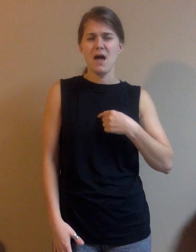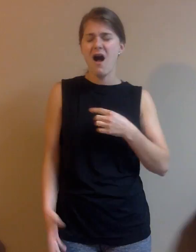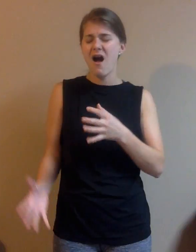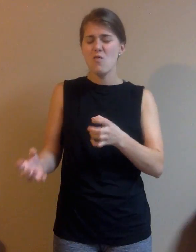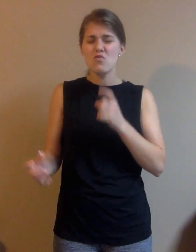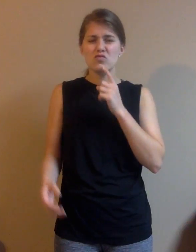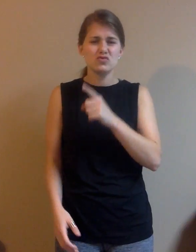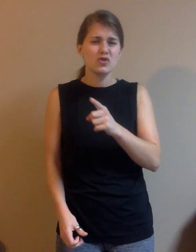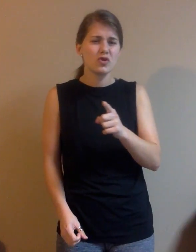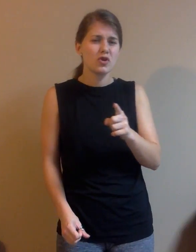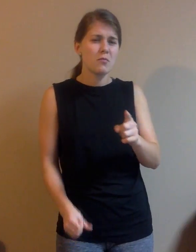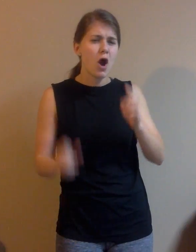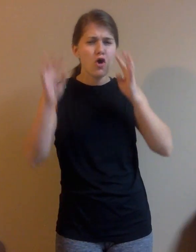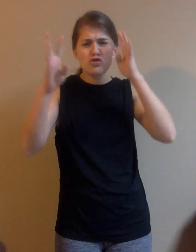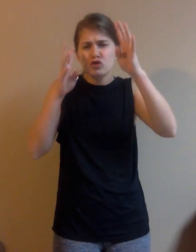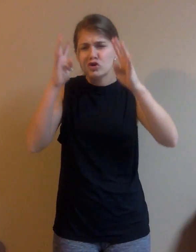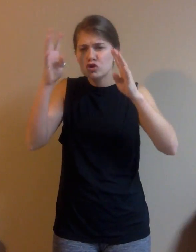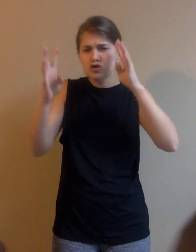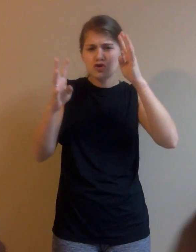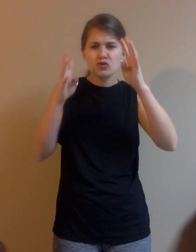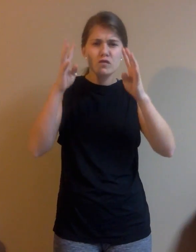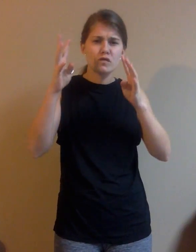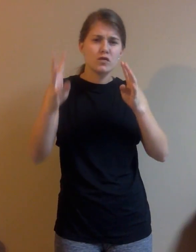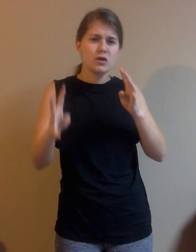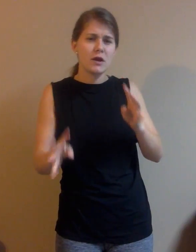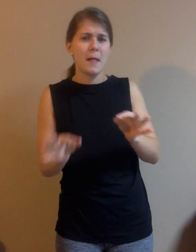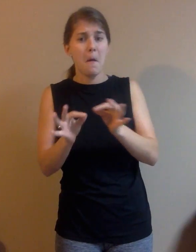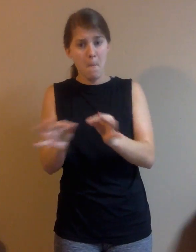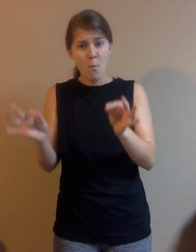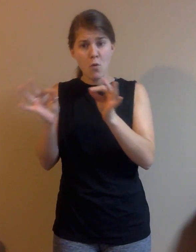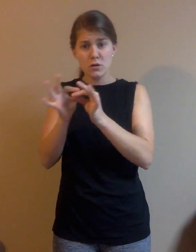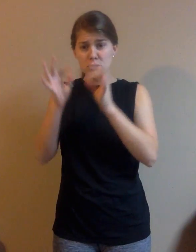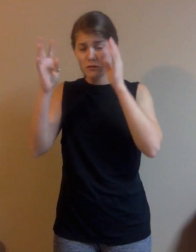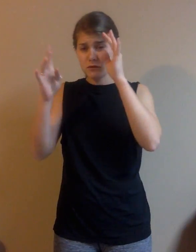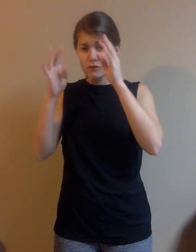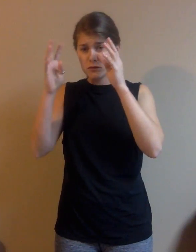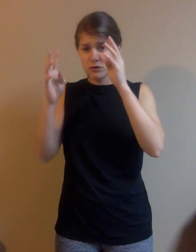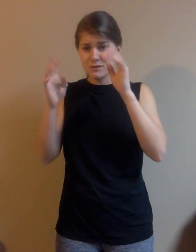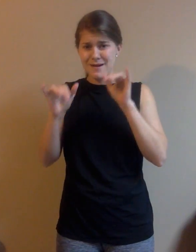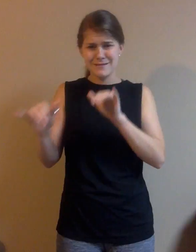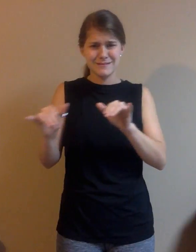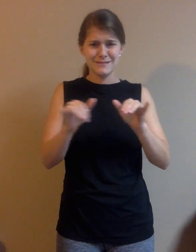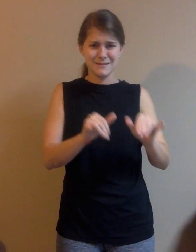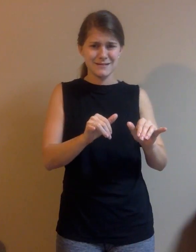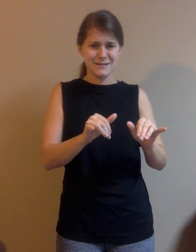now is as important in education as literacy, and we should treat it with the same